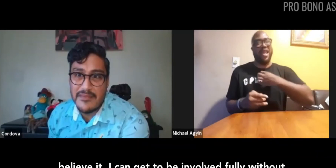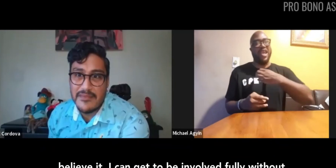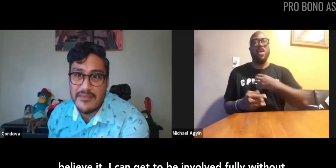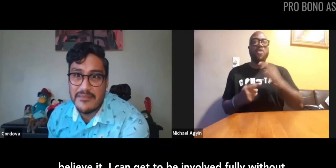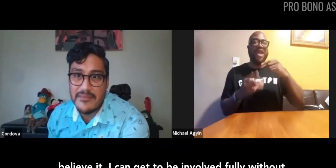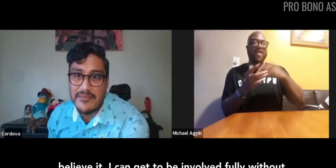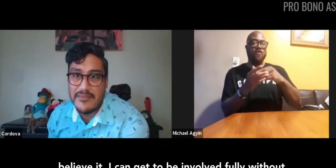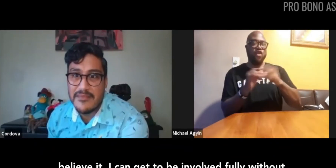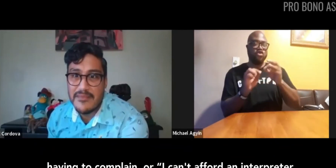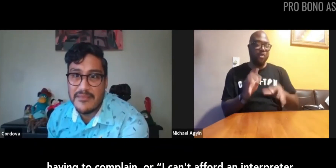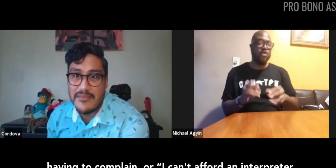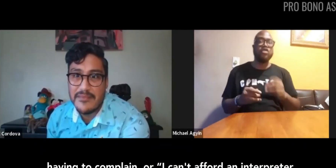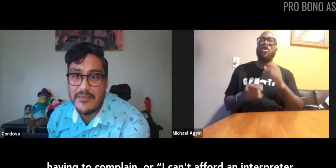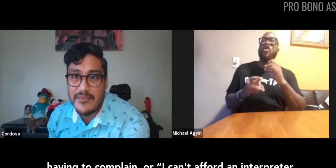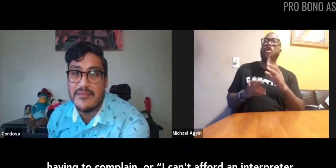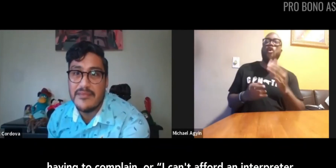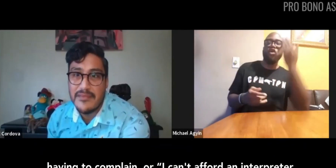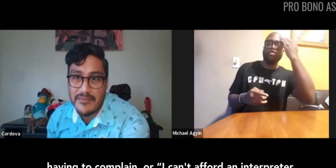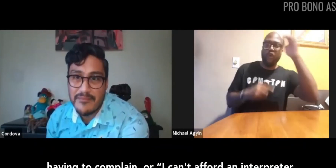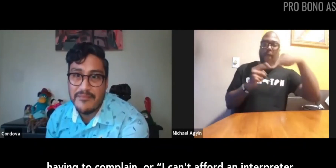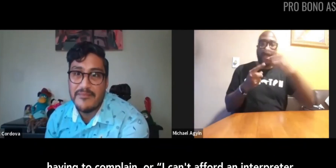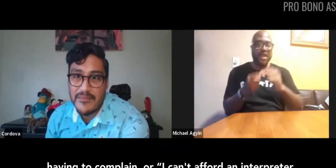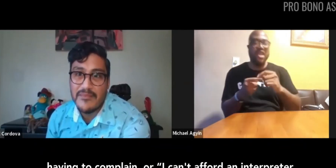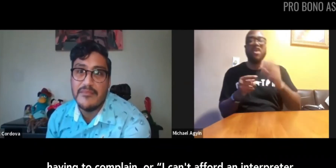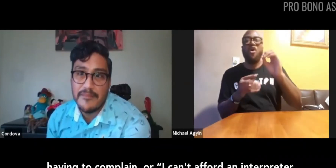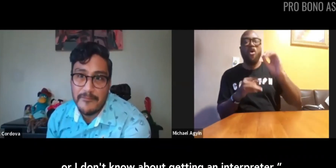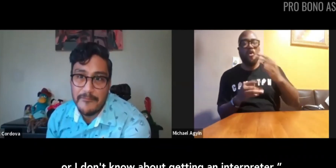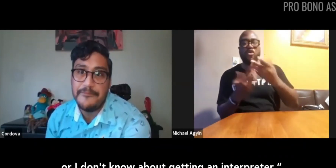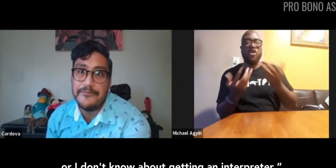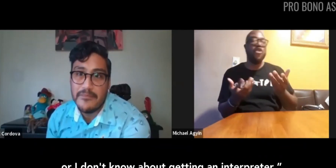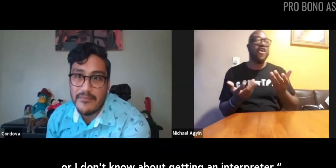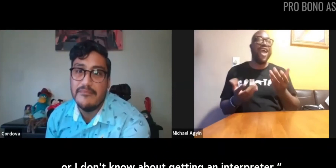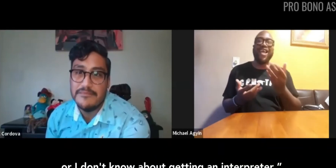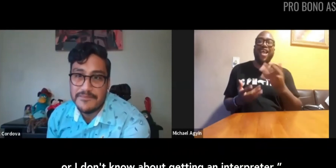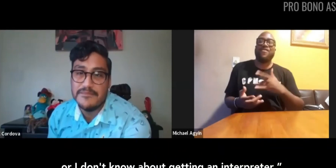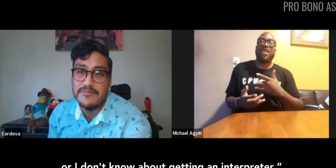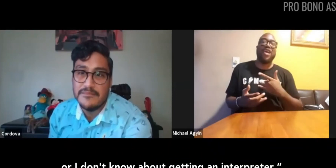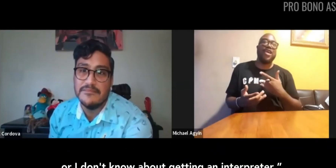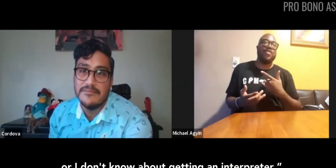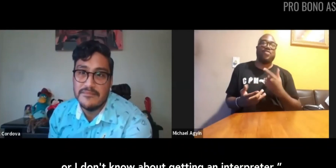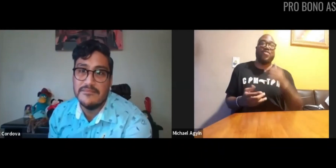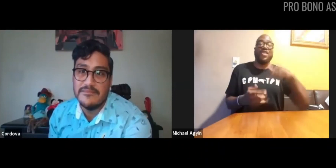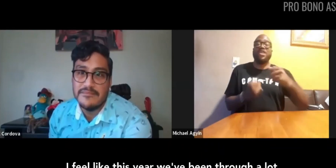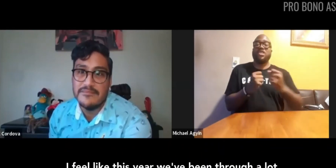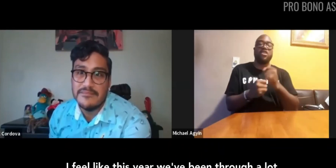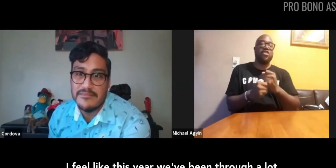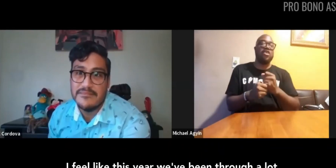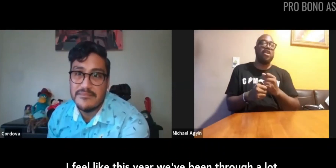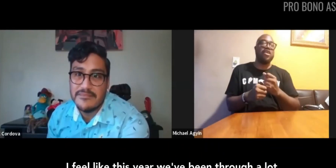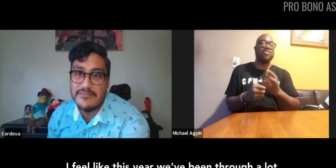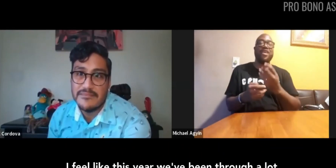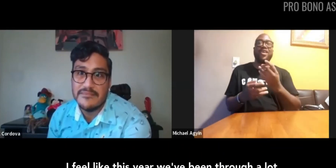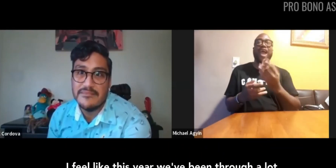get to be involved fully without having to complain or, oh, I can't afford an interpreter, or I don't know about getting an interpreter. I feel